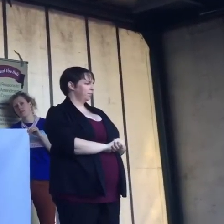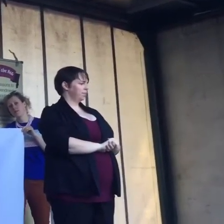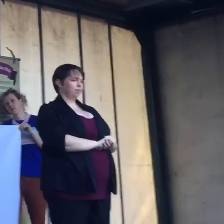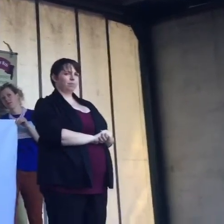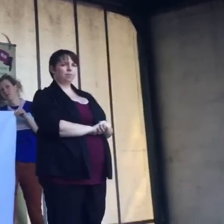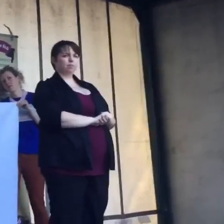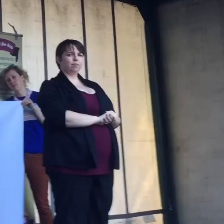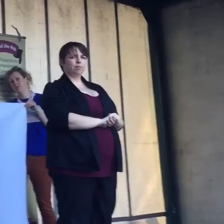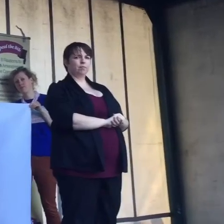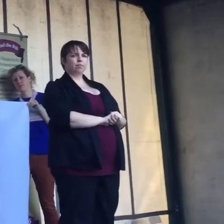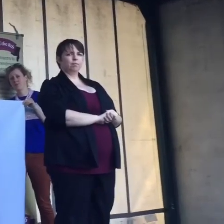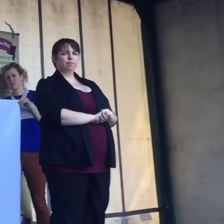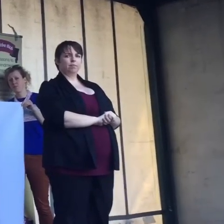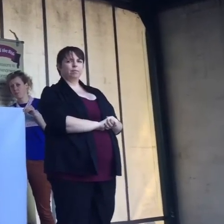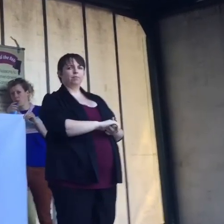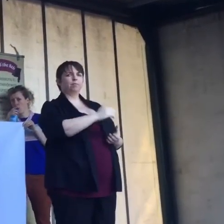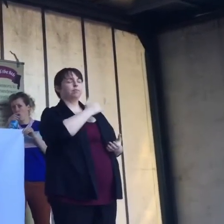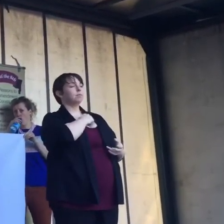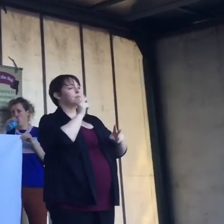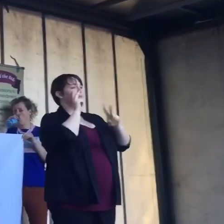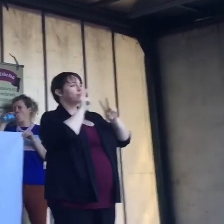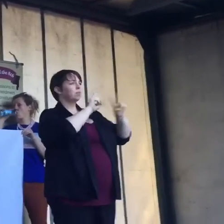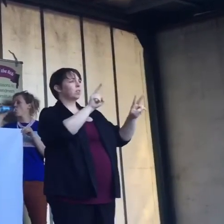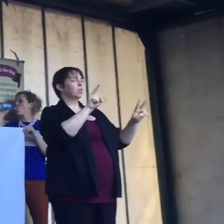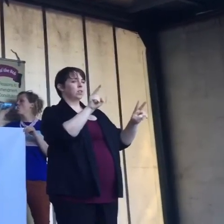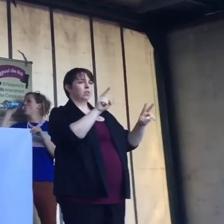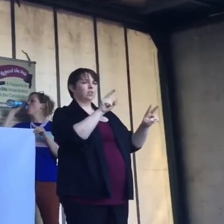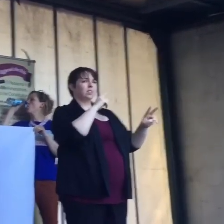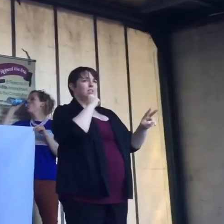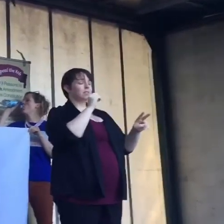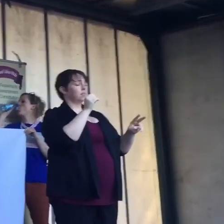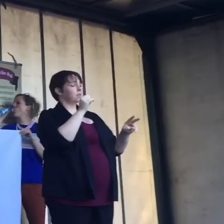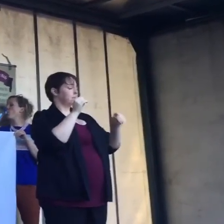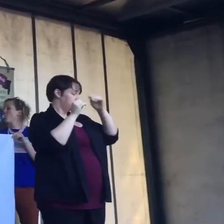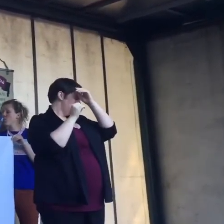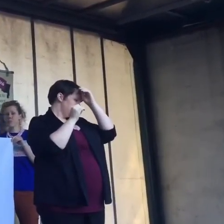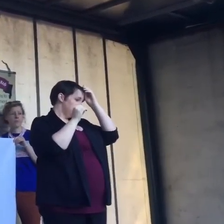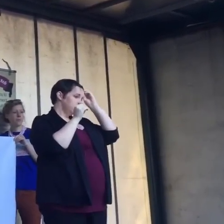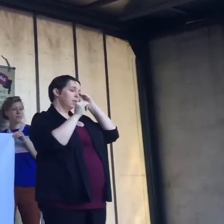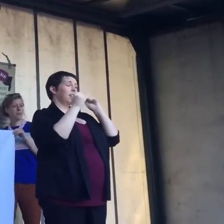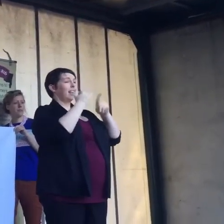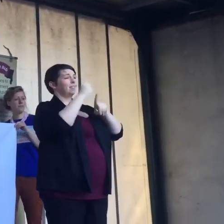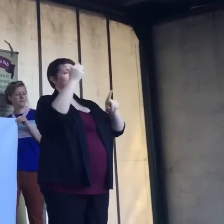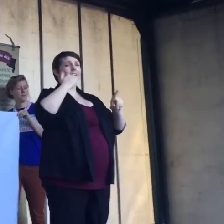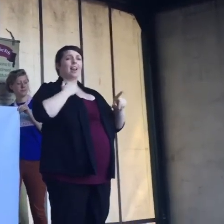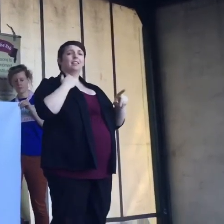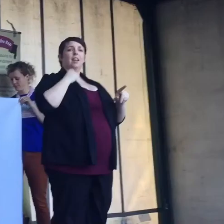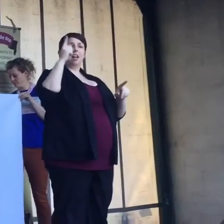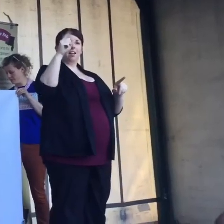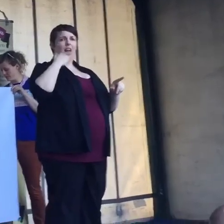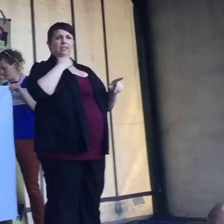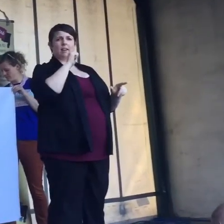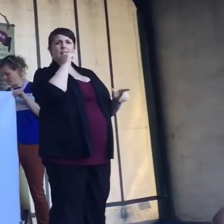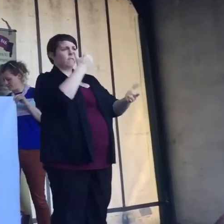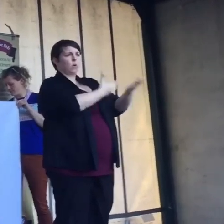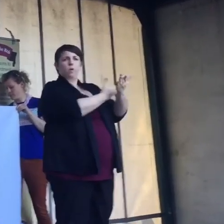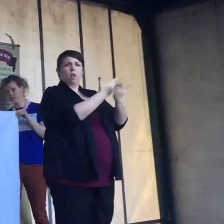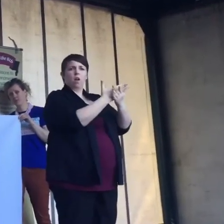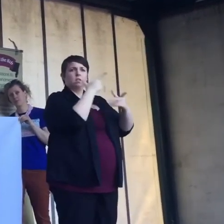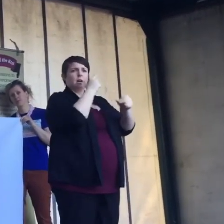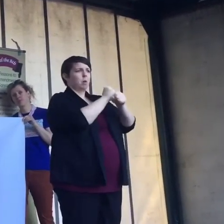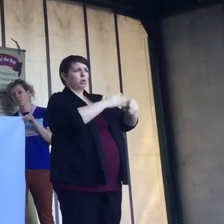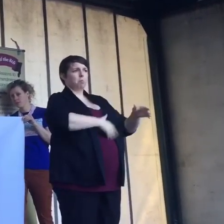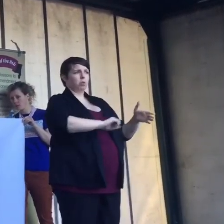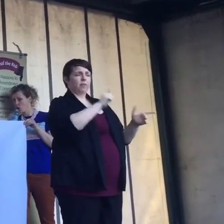We argue, for instance, in the situation in Canada is that they have no legislation around the